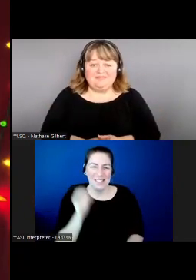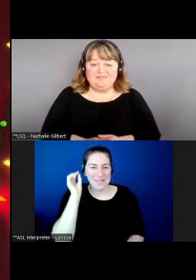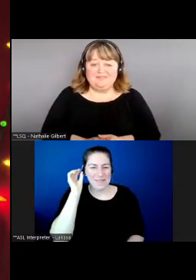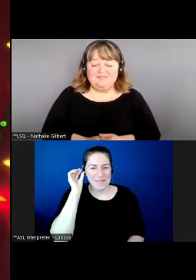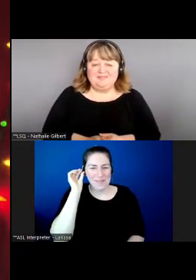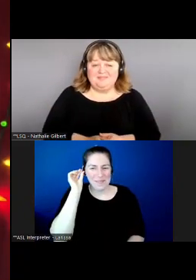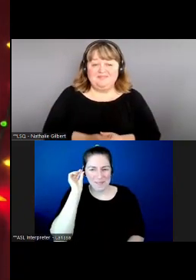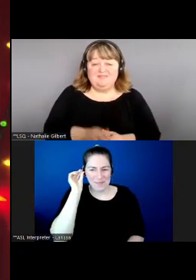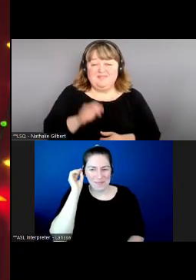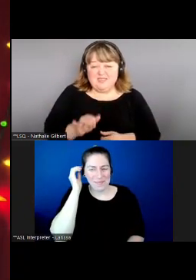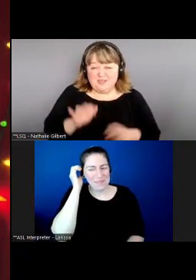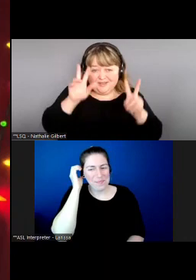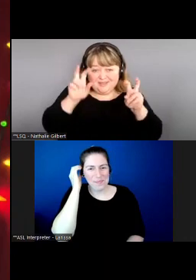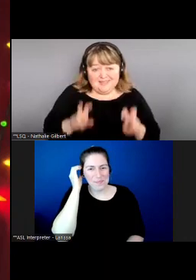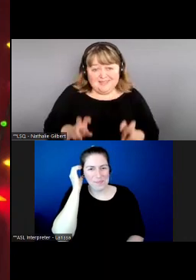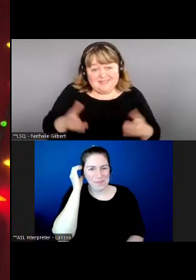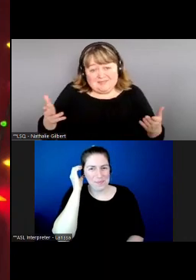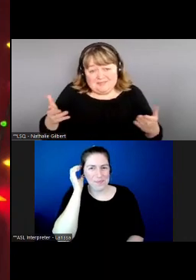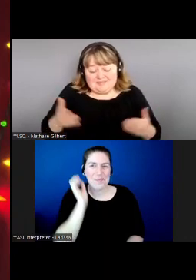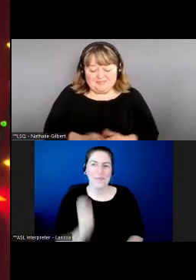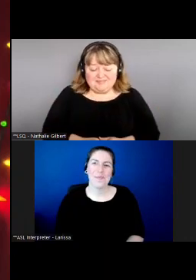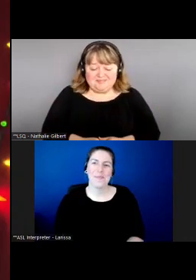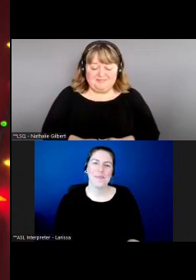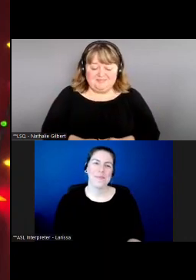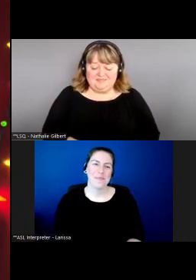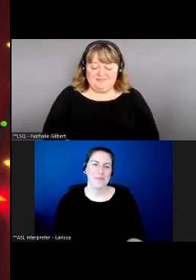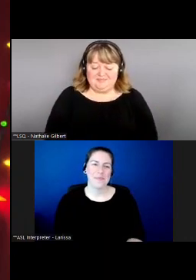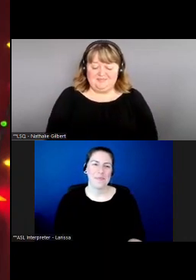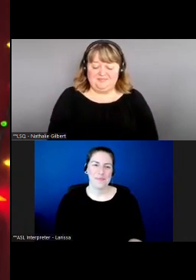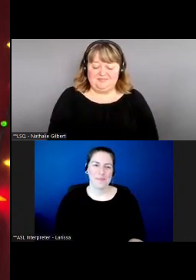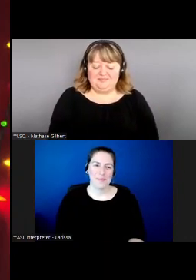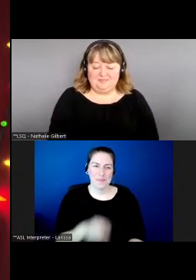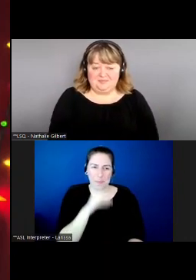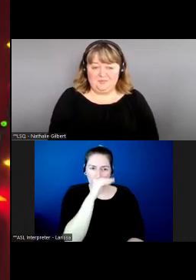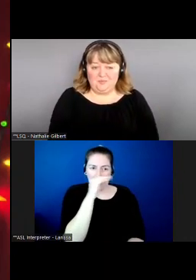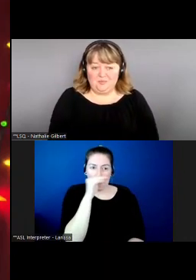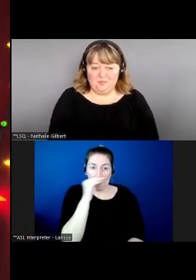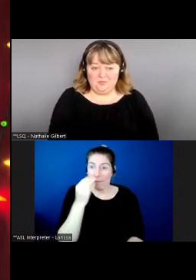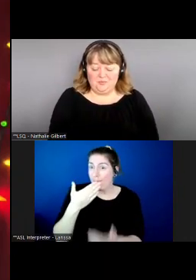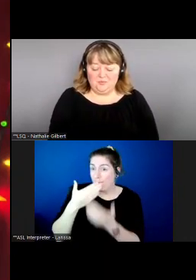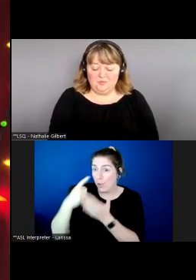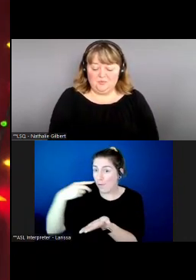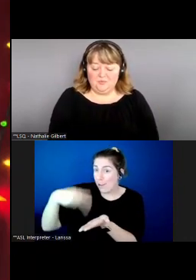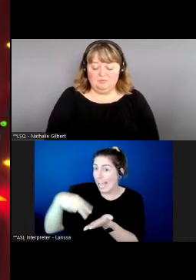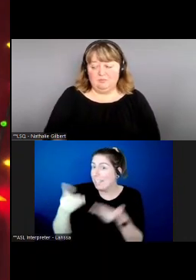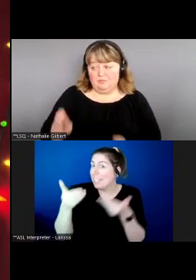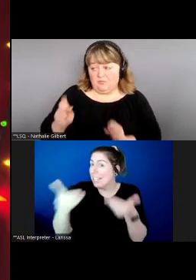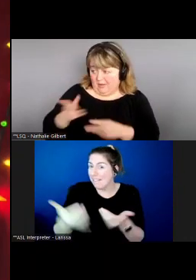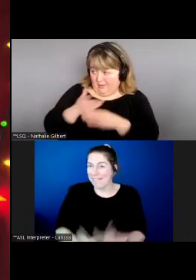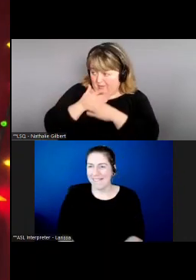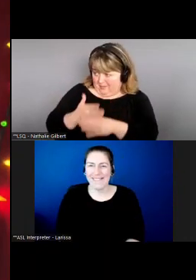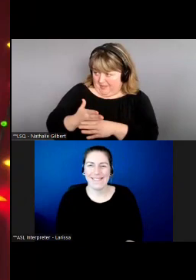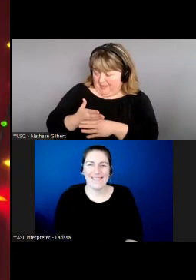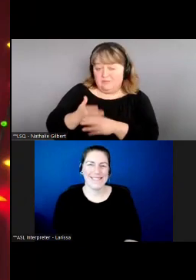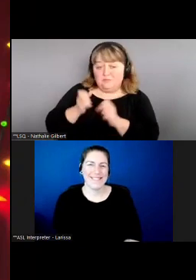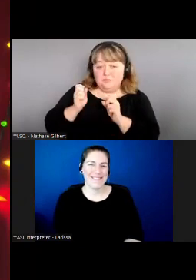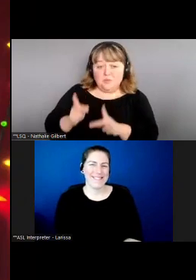it goes. All right. Yeah. It's a good one for dancing, too. 1, 2, 3,